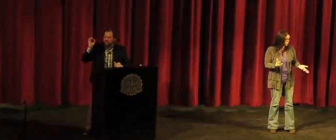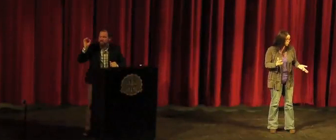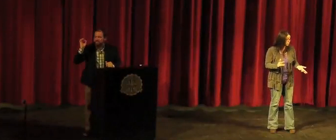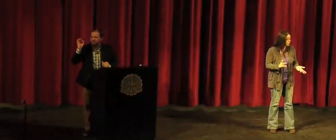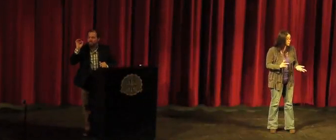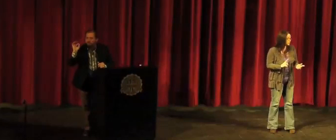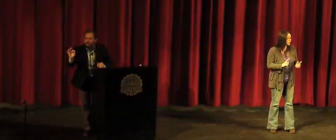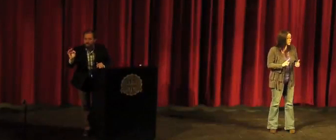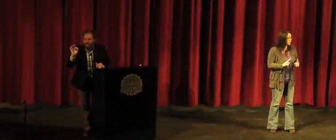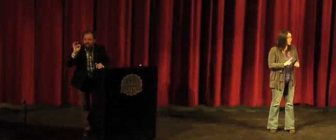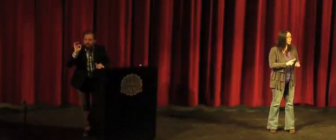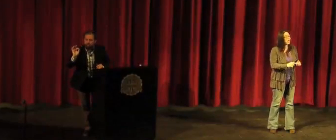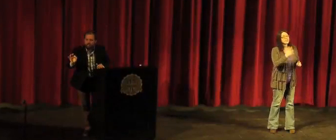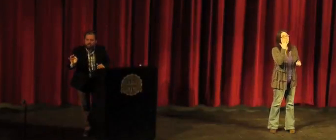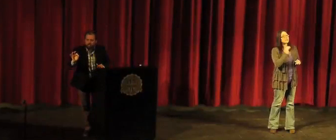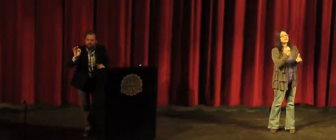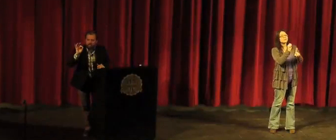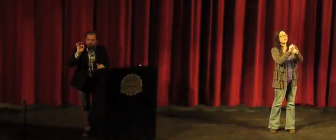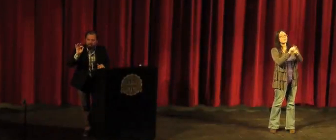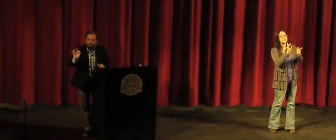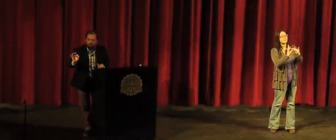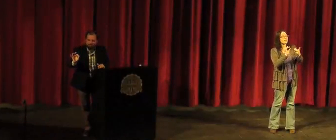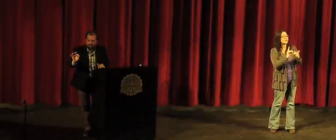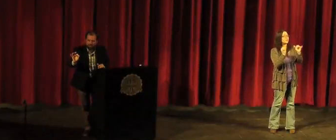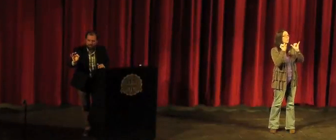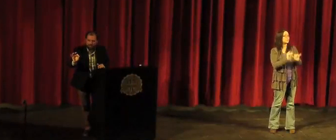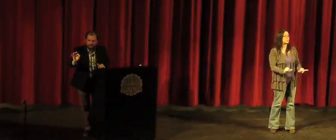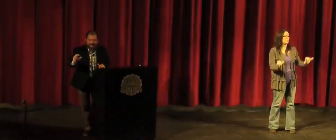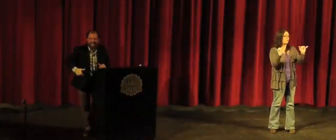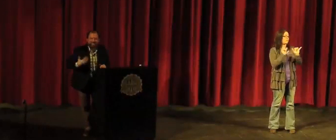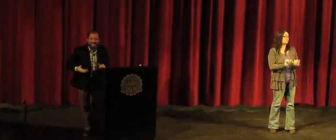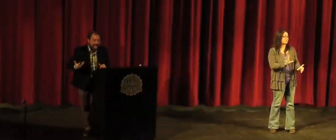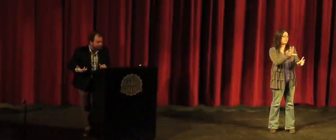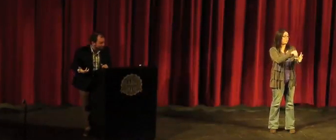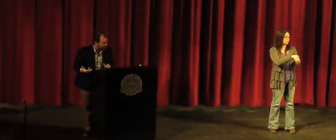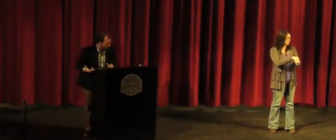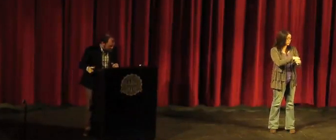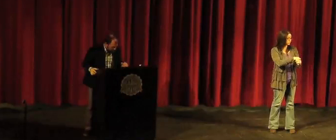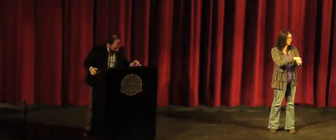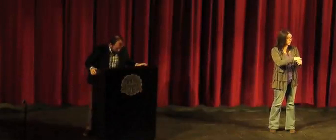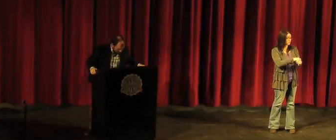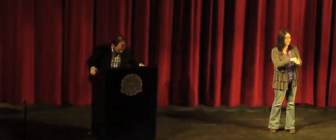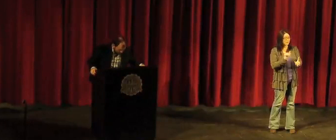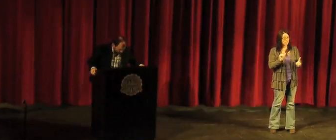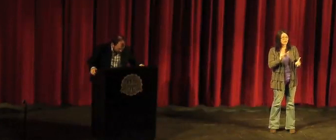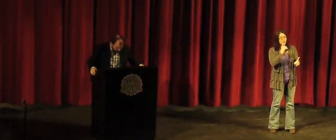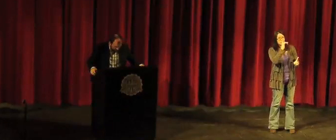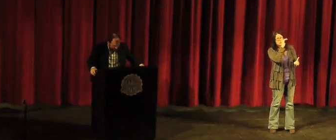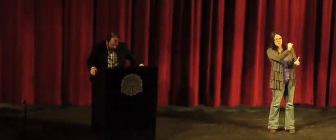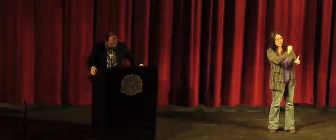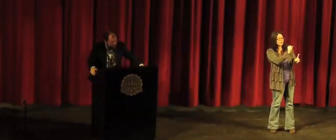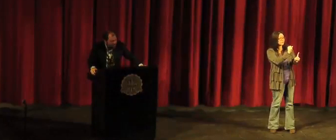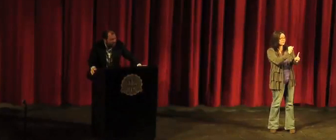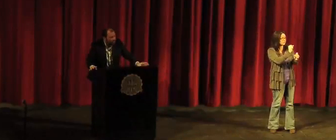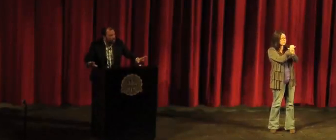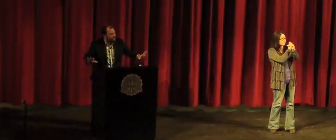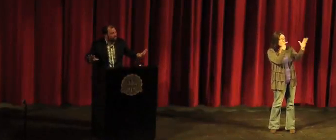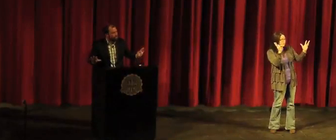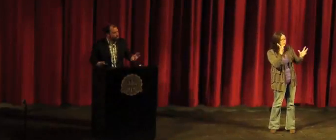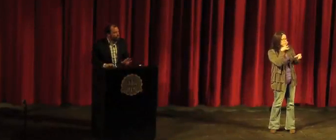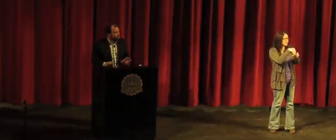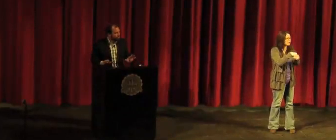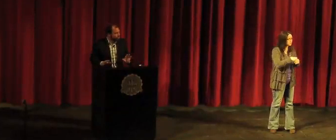It's because of the myth-making rituals he's been immersed in that have captured him imaginatively. So